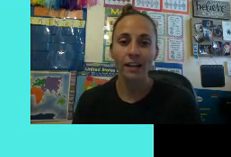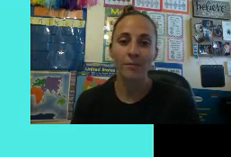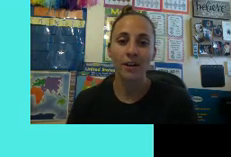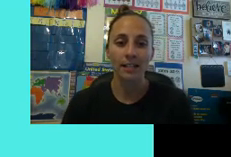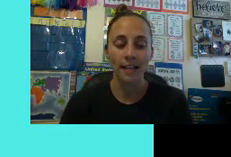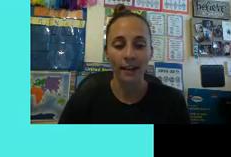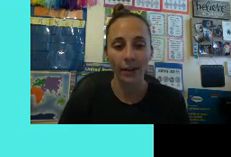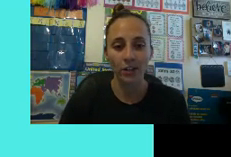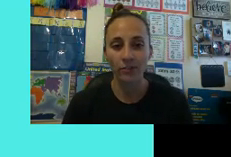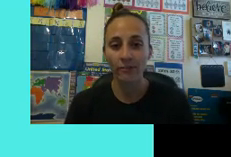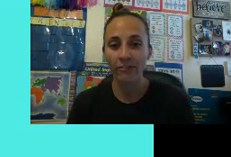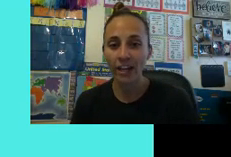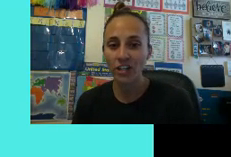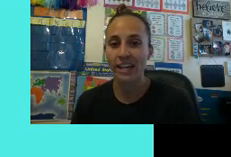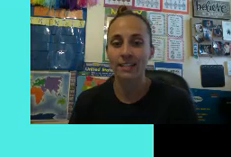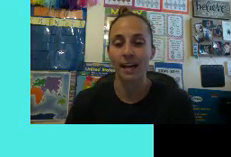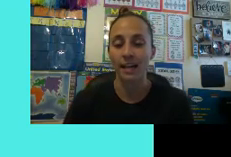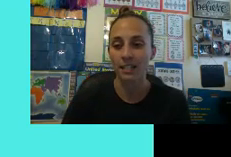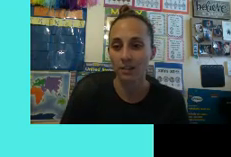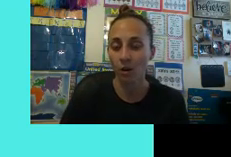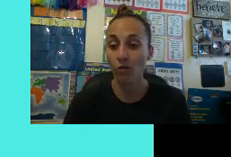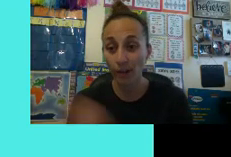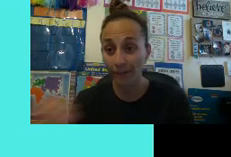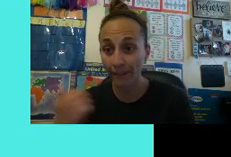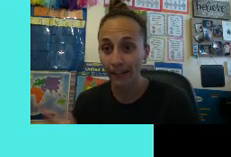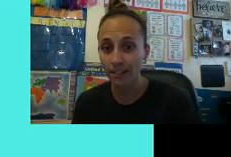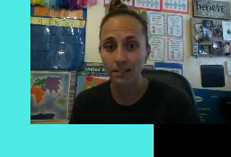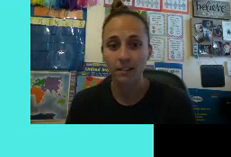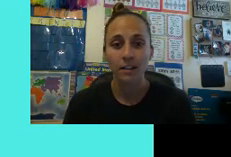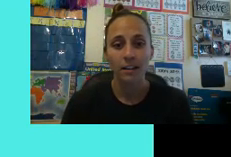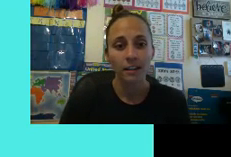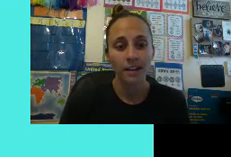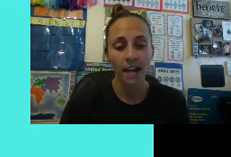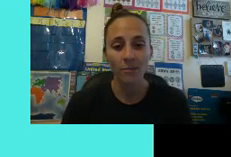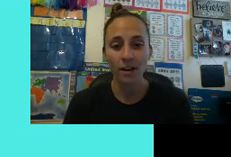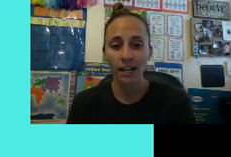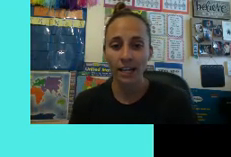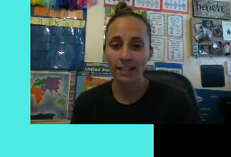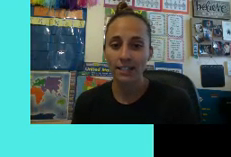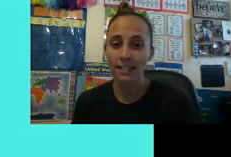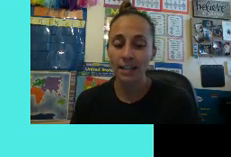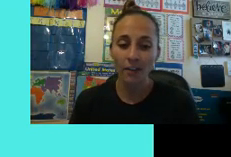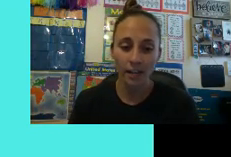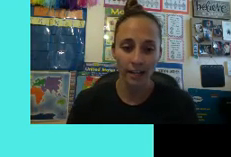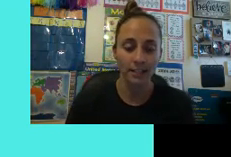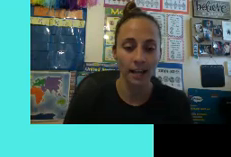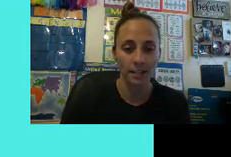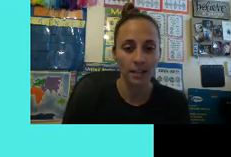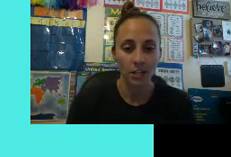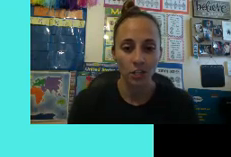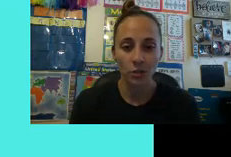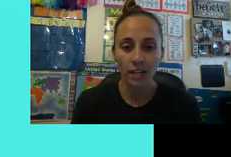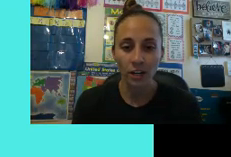create American Sign Language from French hand signs over in France, Native American hand signs, and other hand